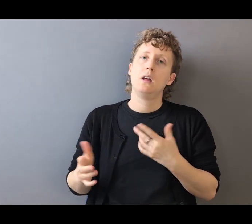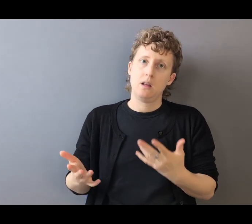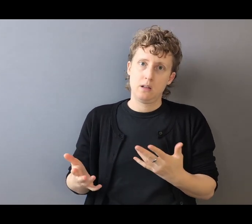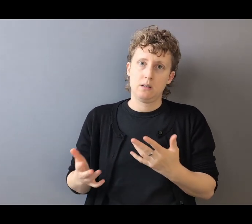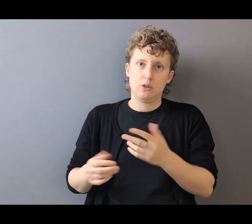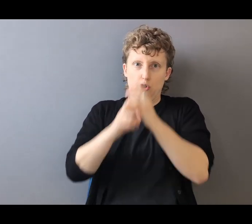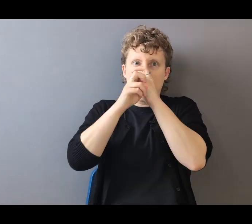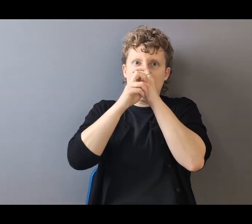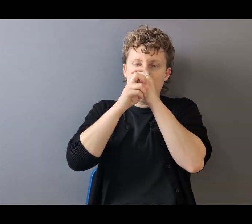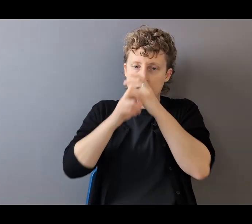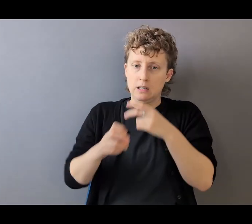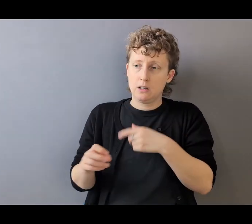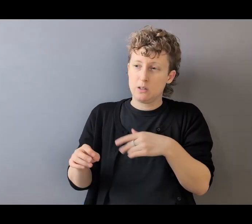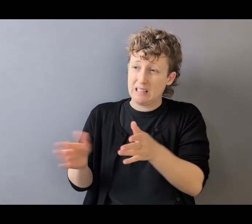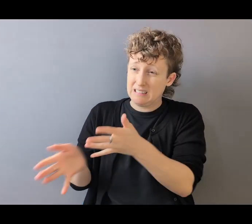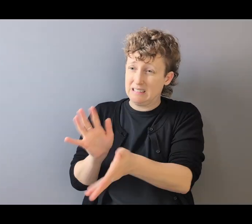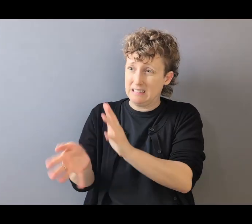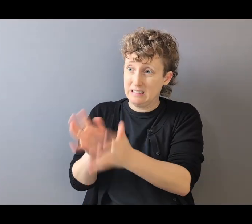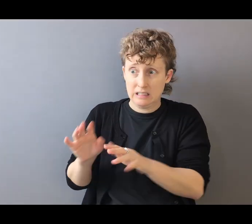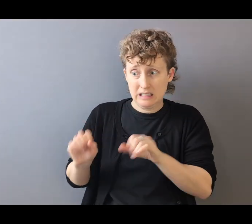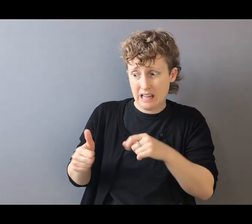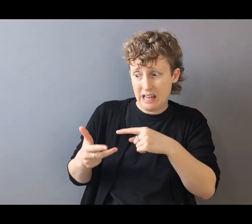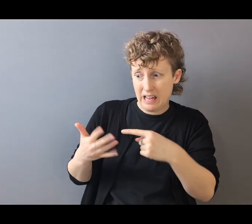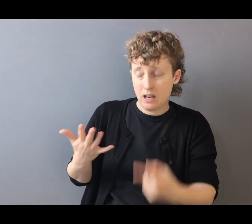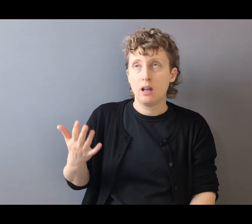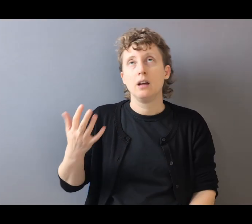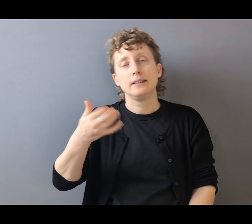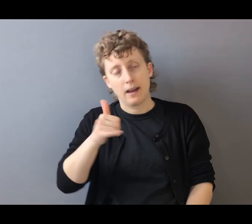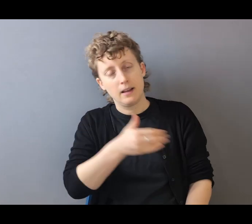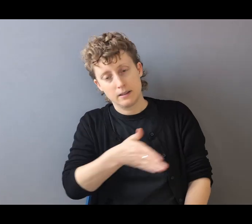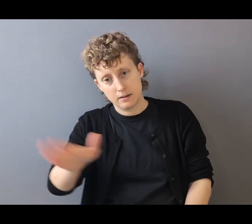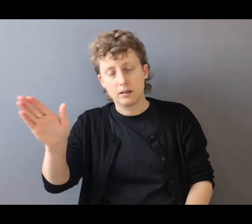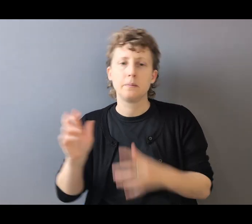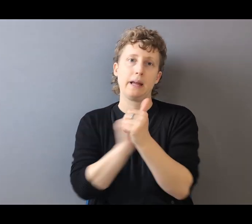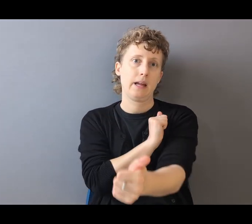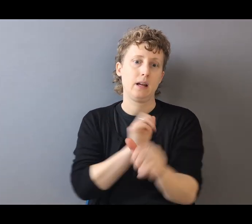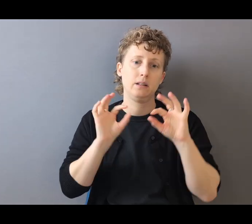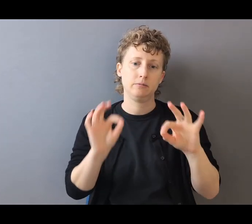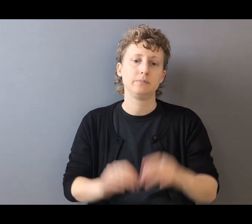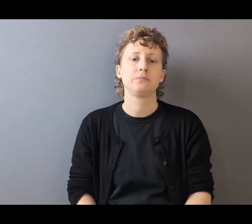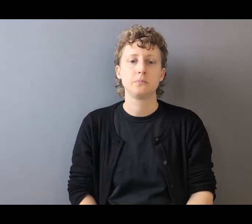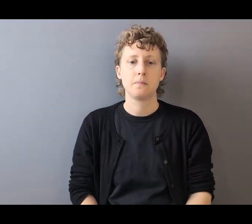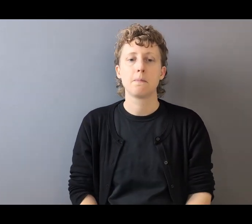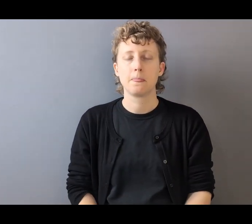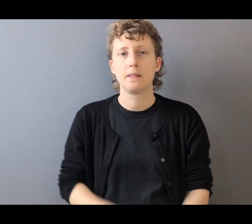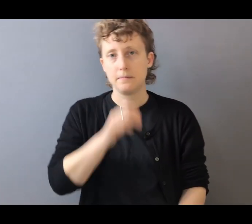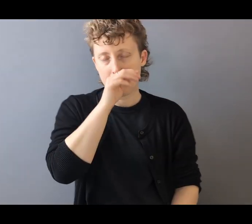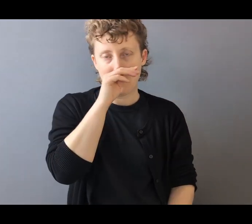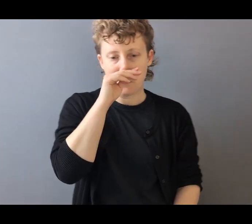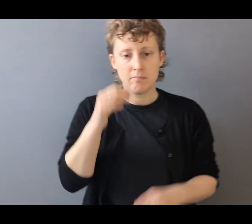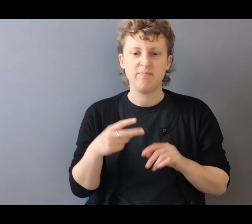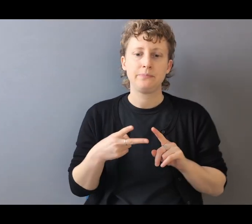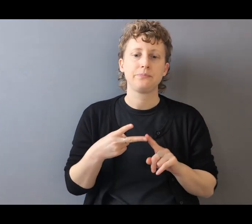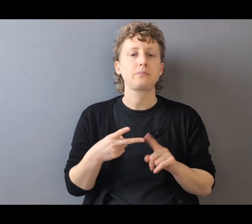the perfect proof that everybody's learning differently. And we try to do our best. So that's the first thing. And then the second thing,